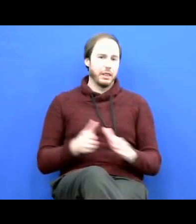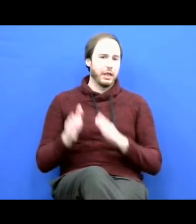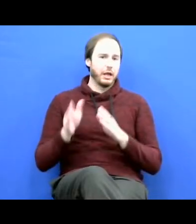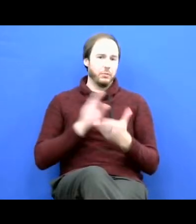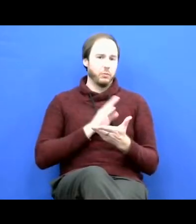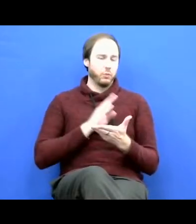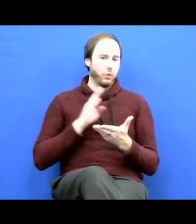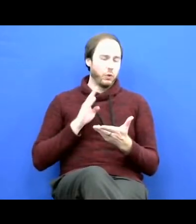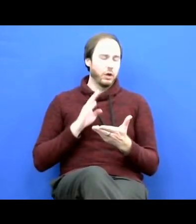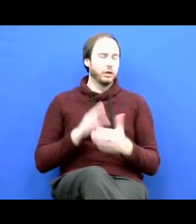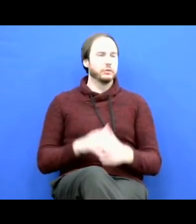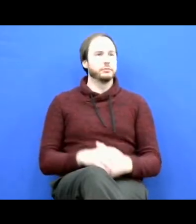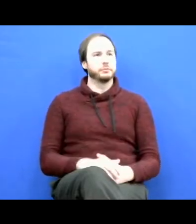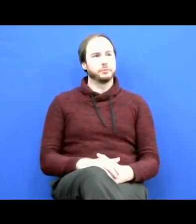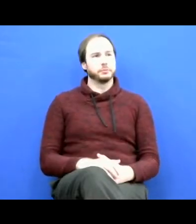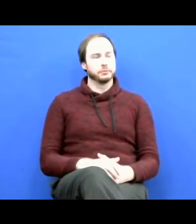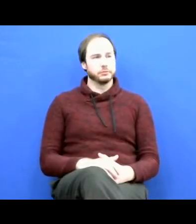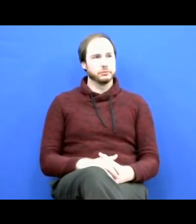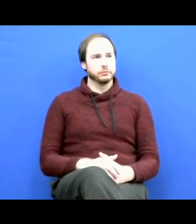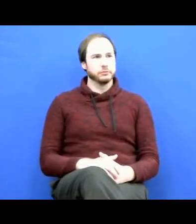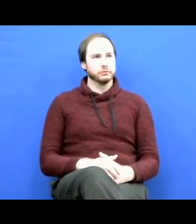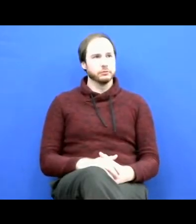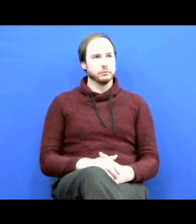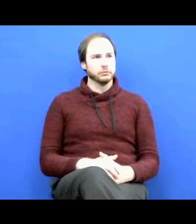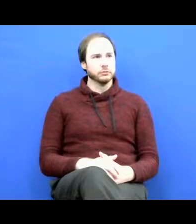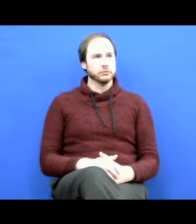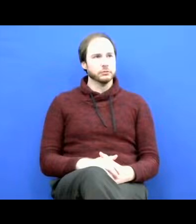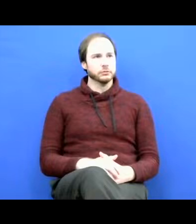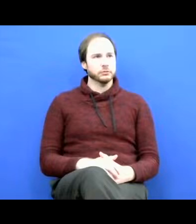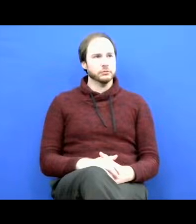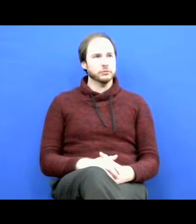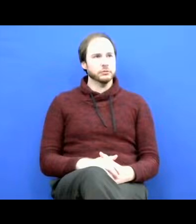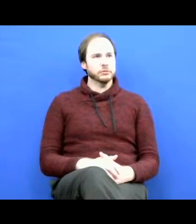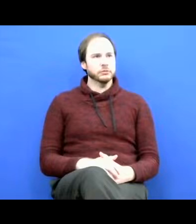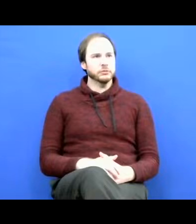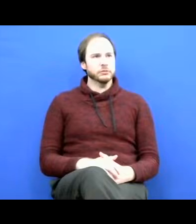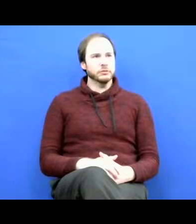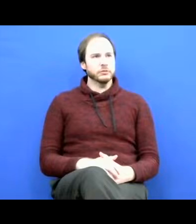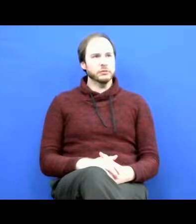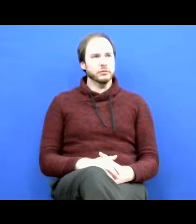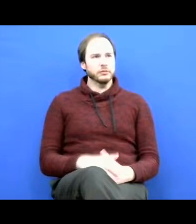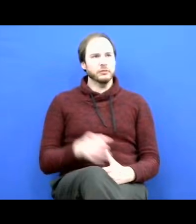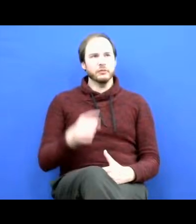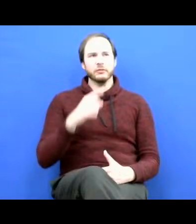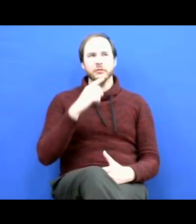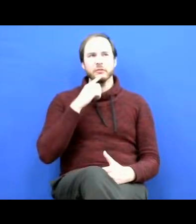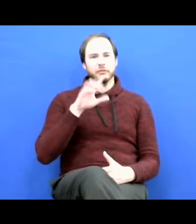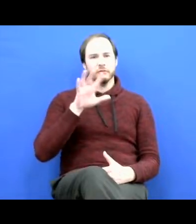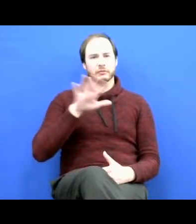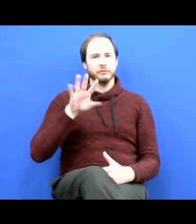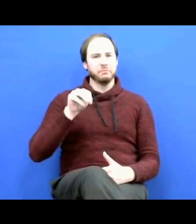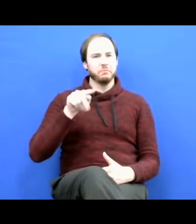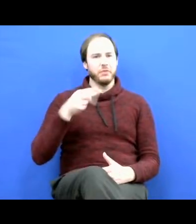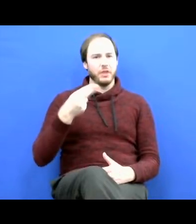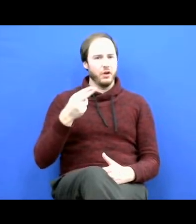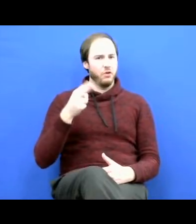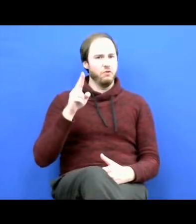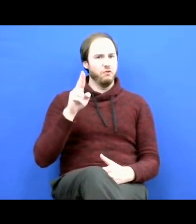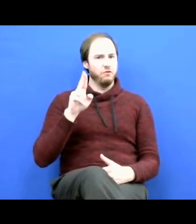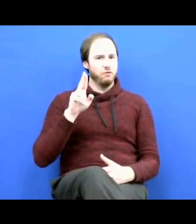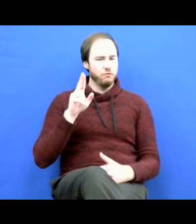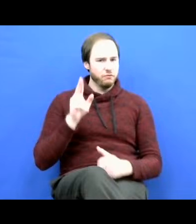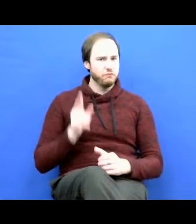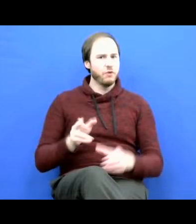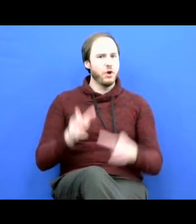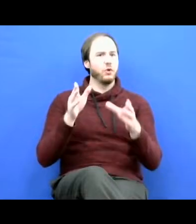process than this special use. But this is a 55-mile-an-hour road, and you